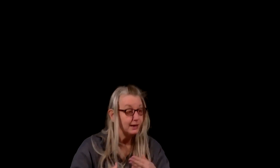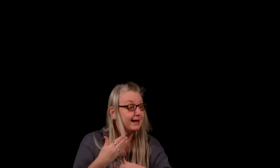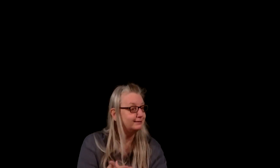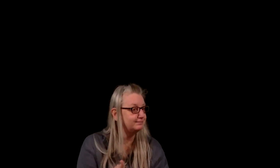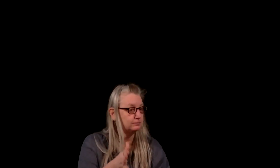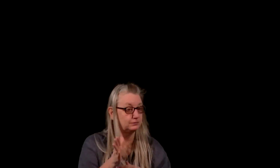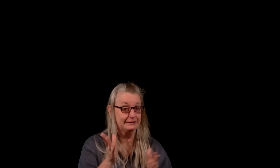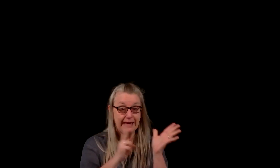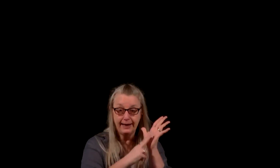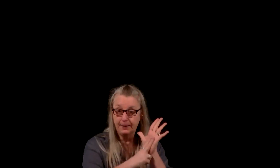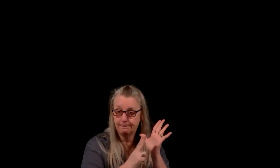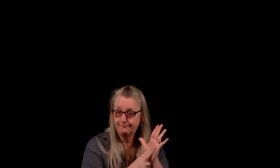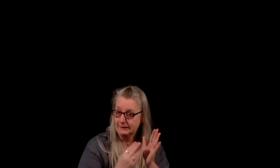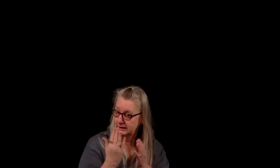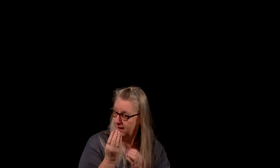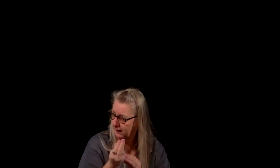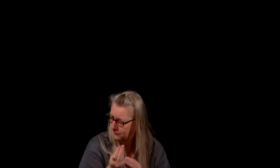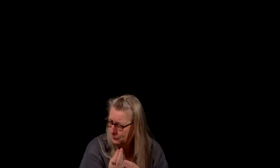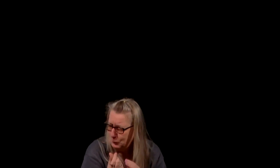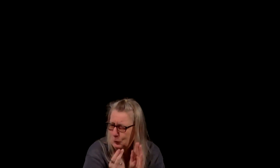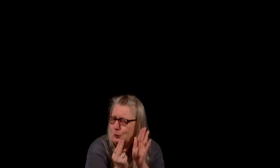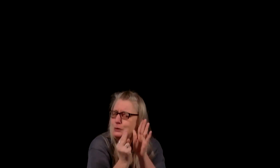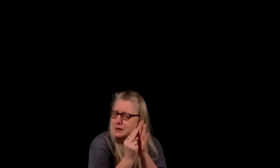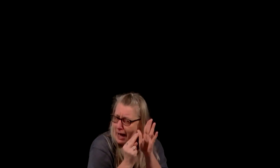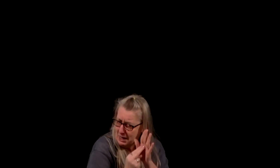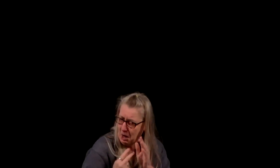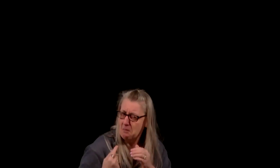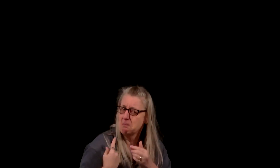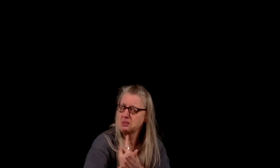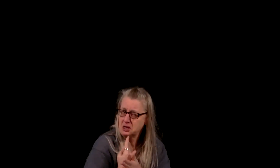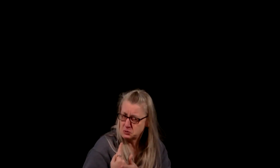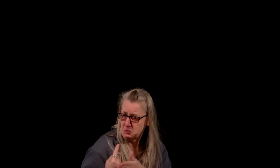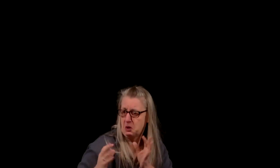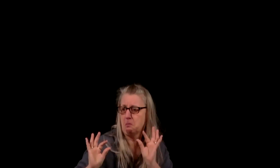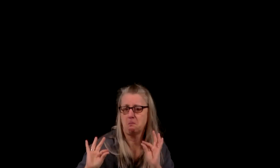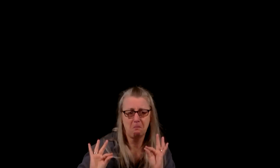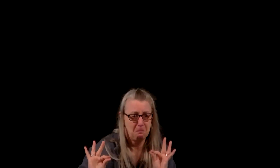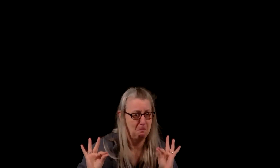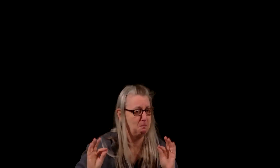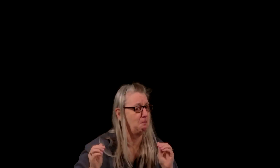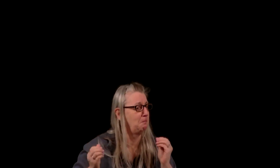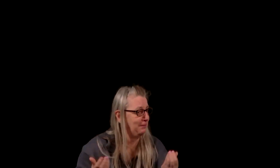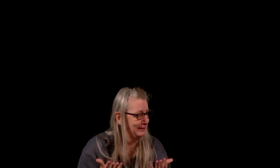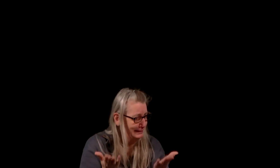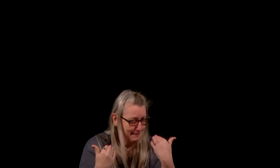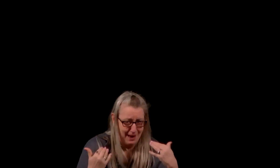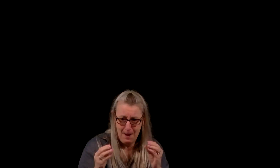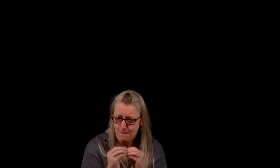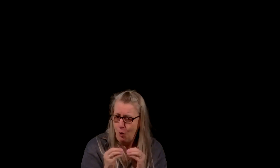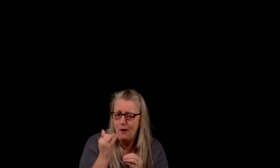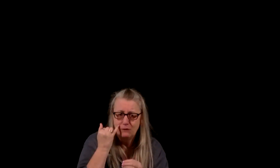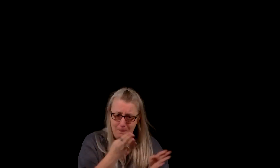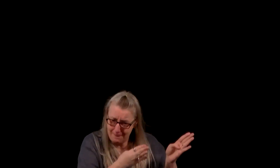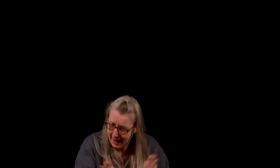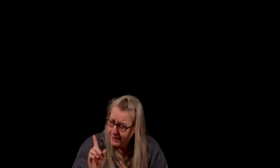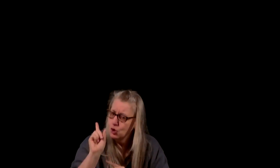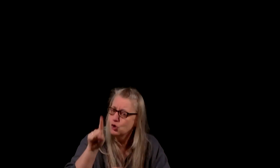please. And next, I want you to sign up. We've had a few people sign up this week. That's great. But we want more people